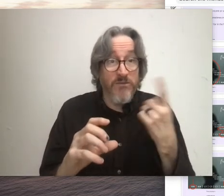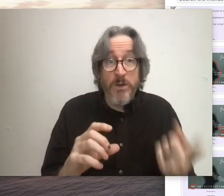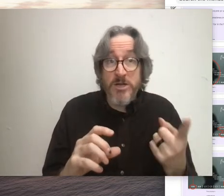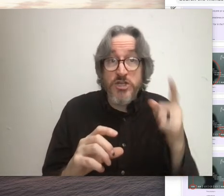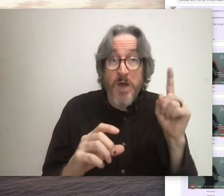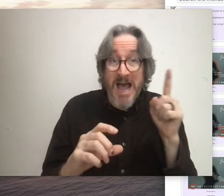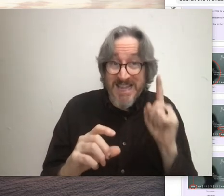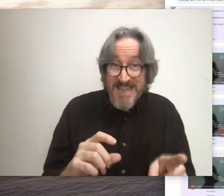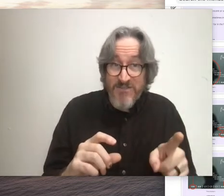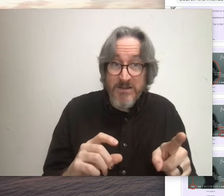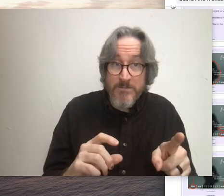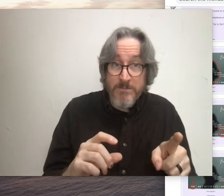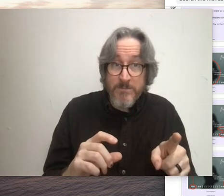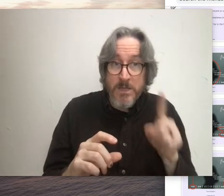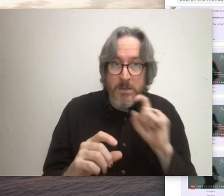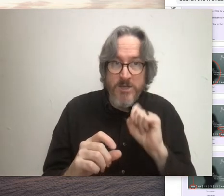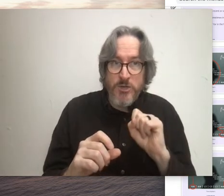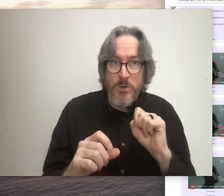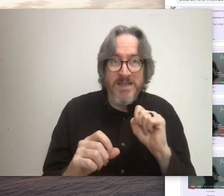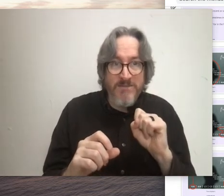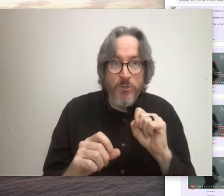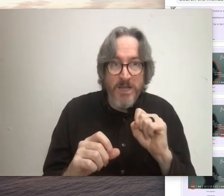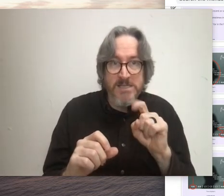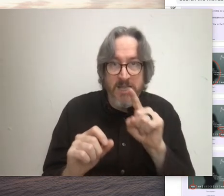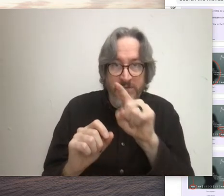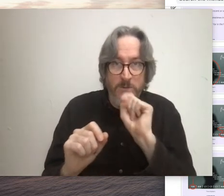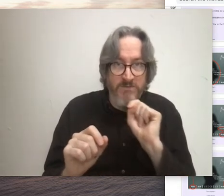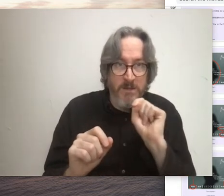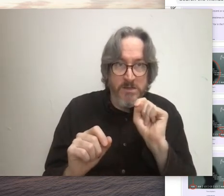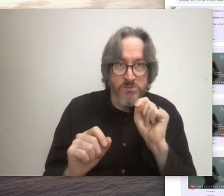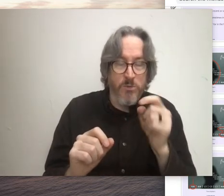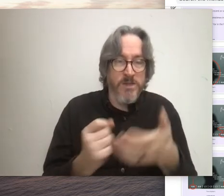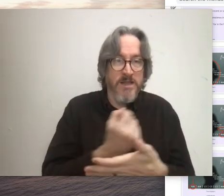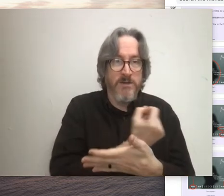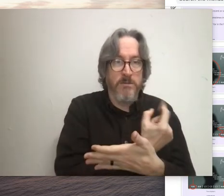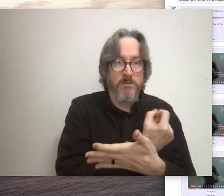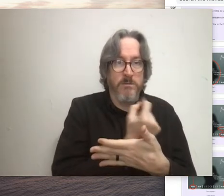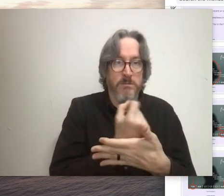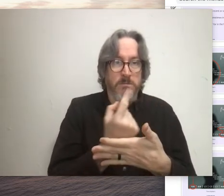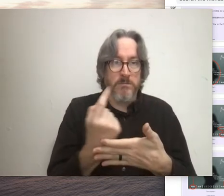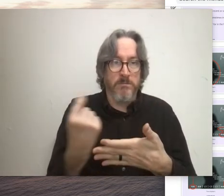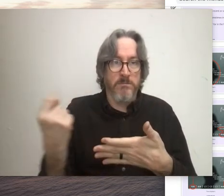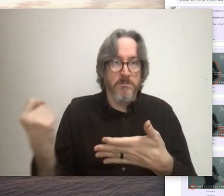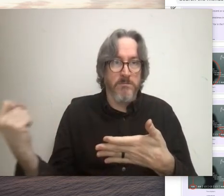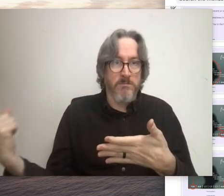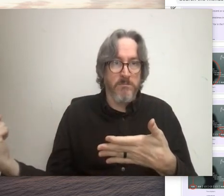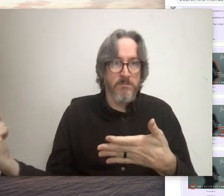Because if we were to do 11, let me show you 11 weeks if I were to follow this rule with 11.